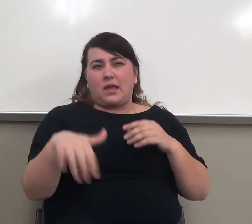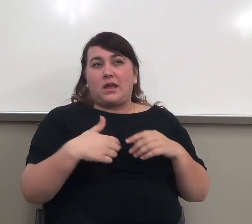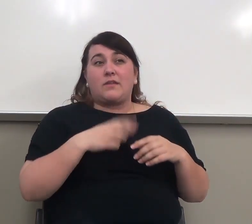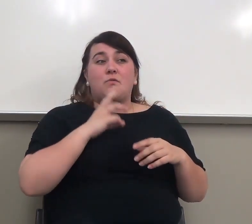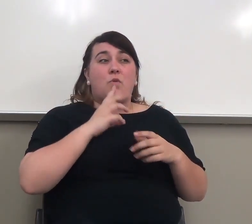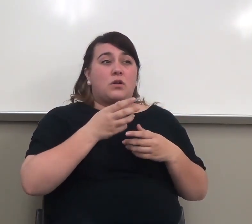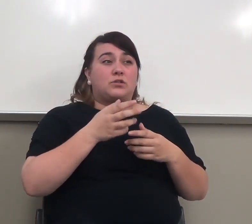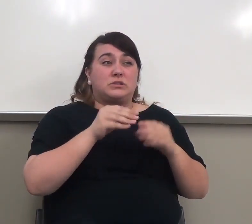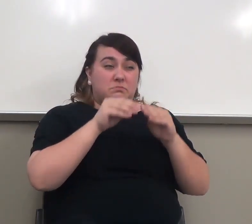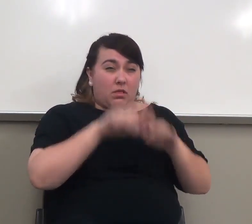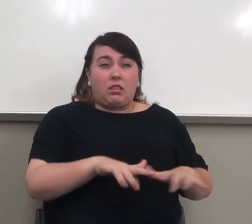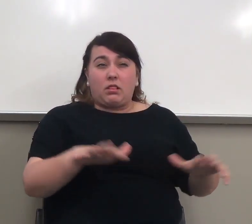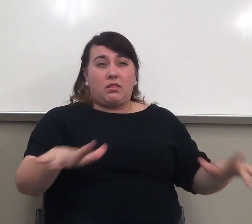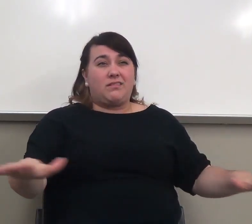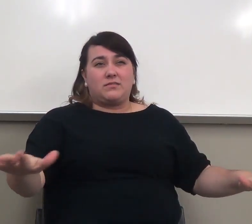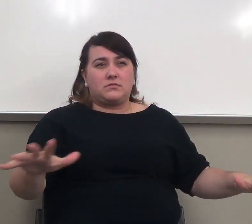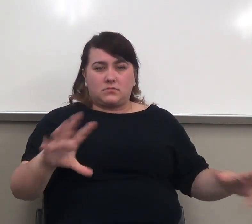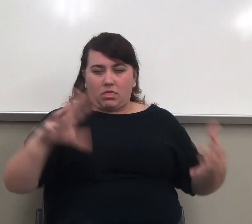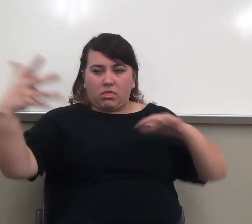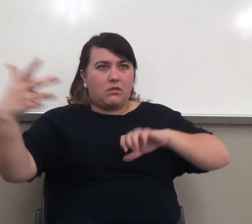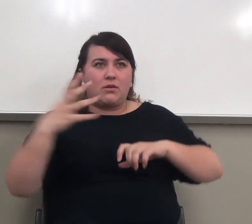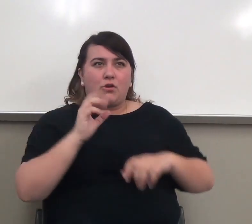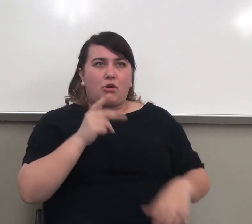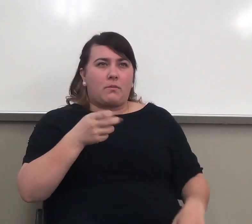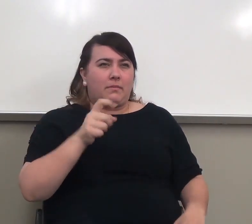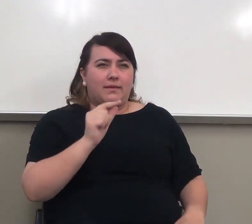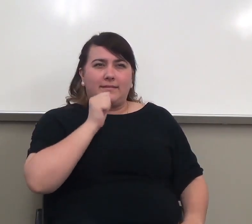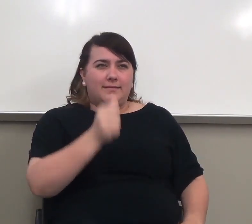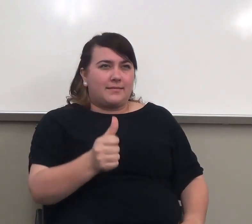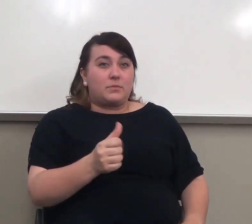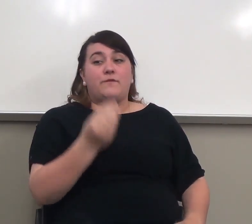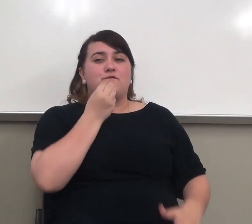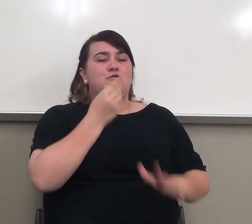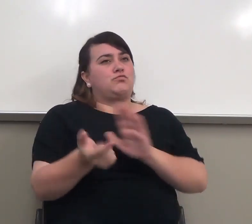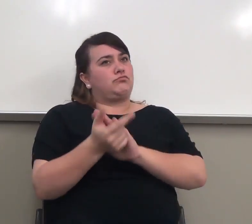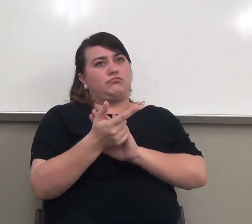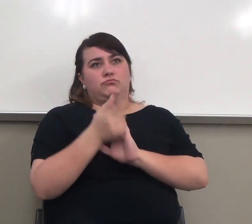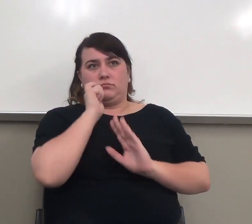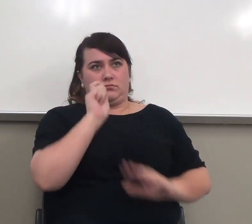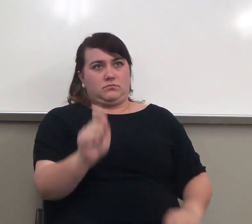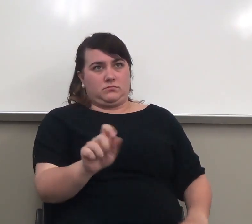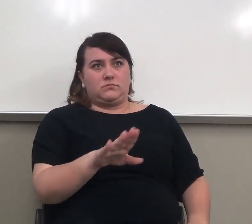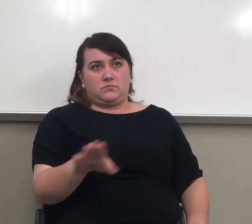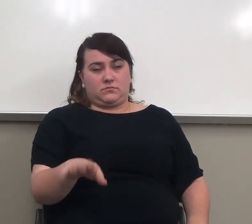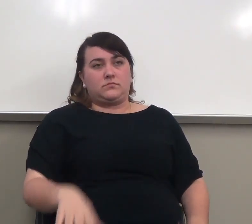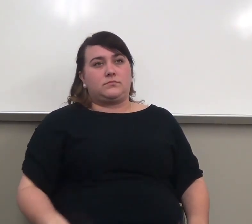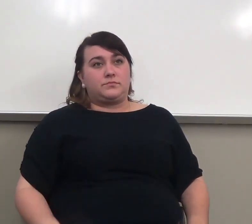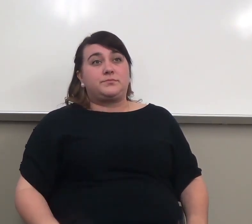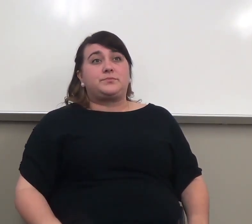doesn't really make a mess. Okay, but no food. Okay, again, here's the new cell phone